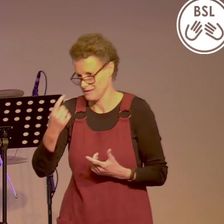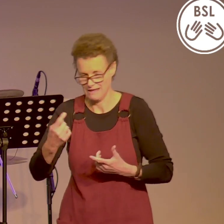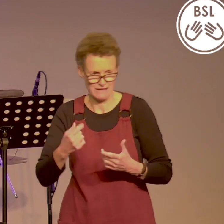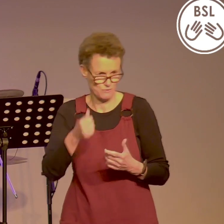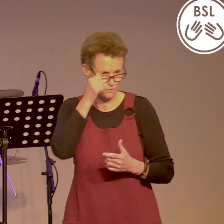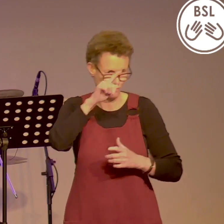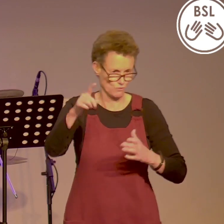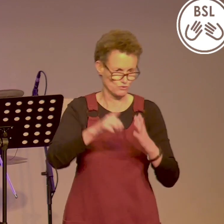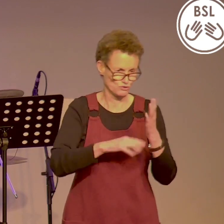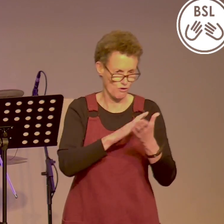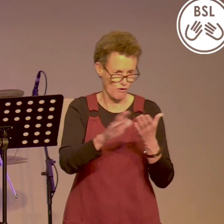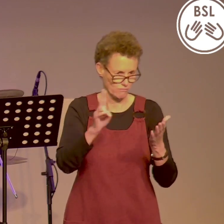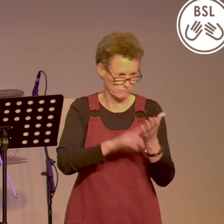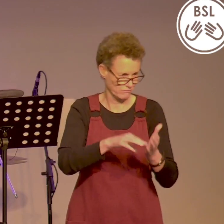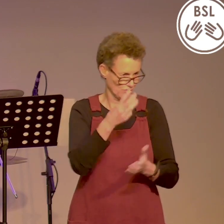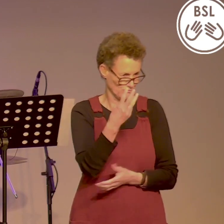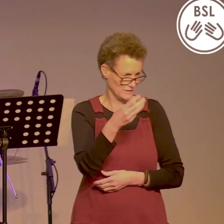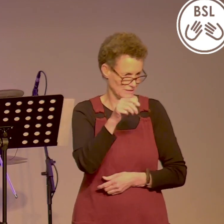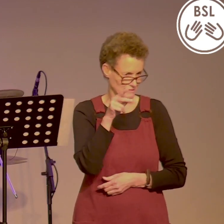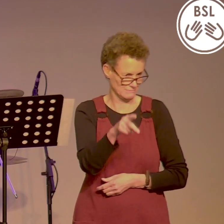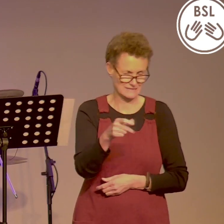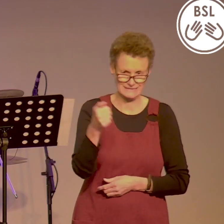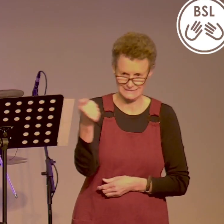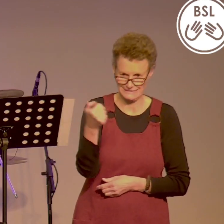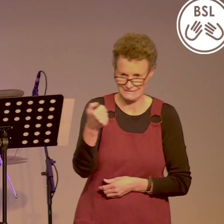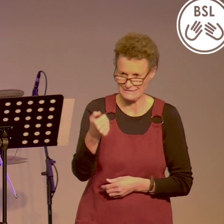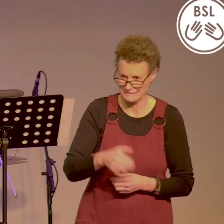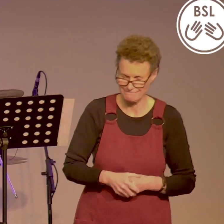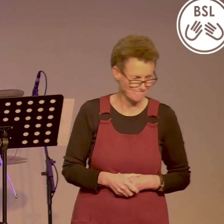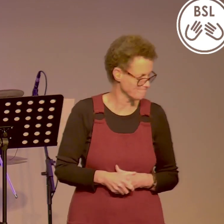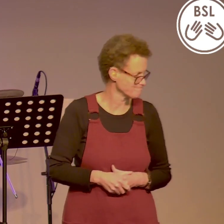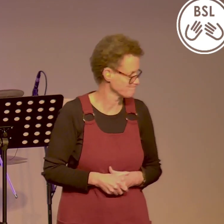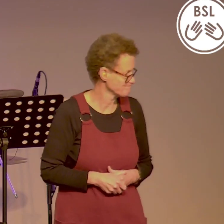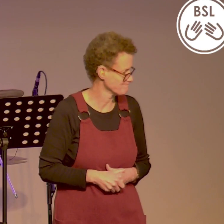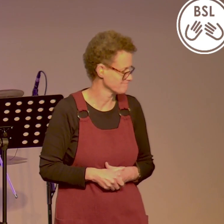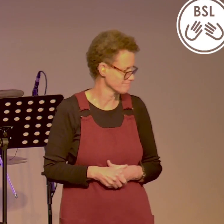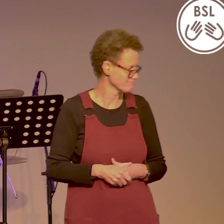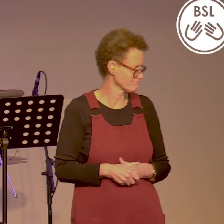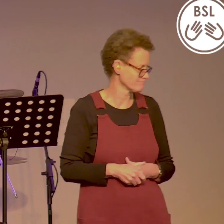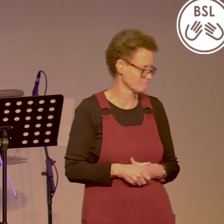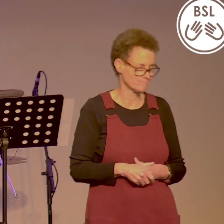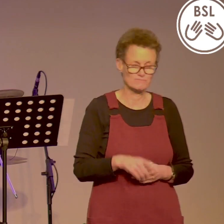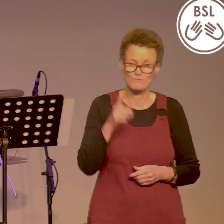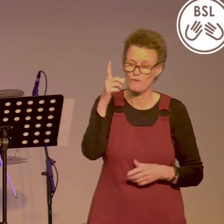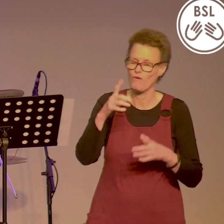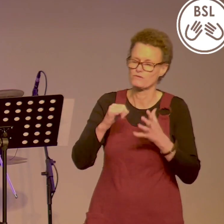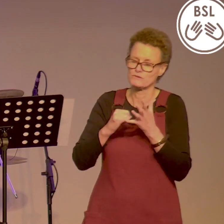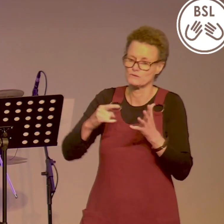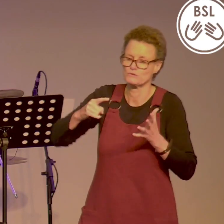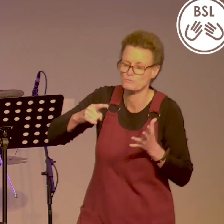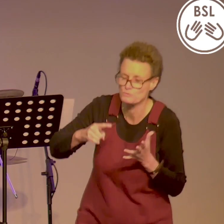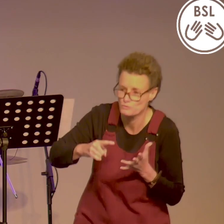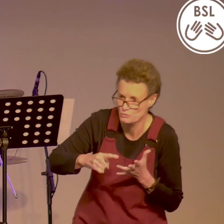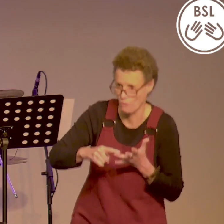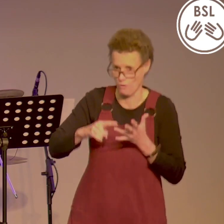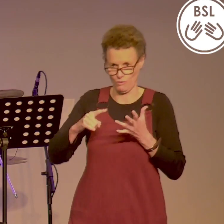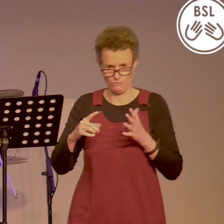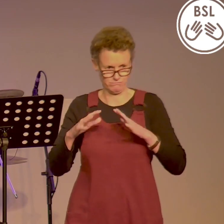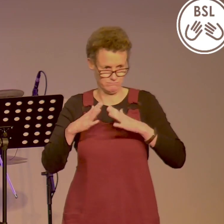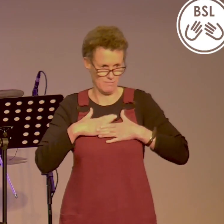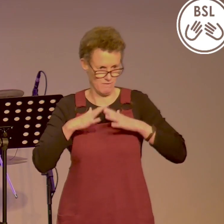Well, first, I have to say, we all know John 3:16, don't we? It says, God